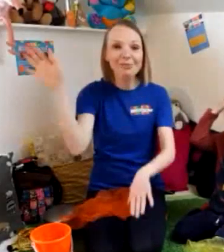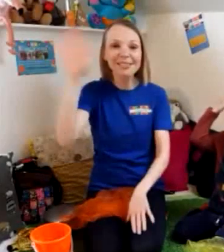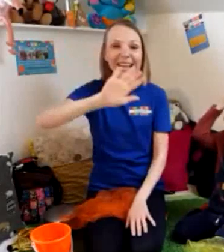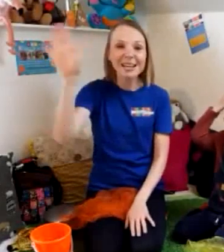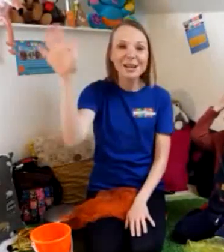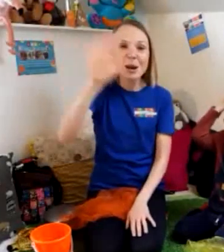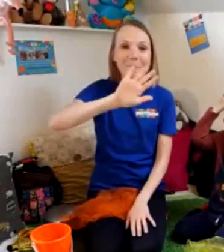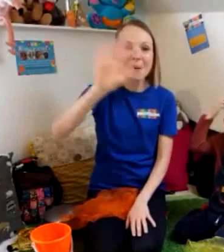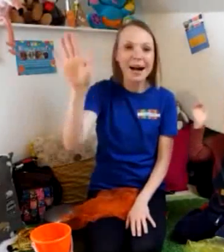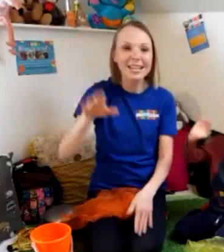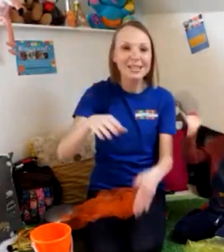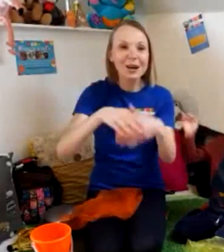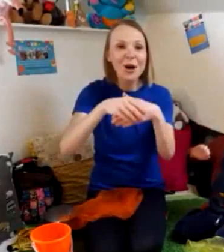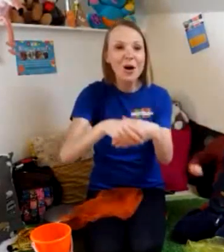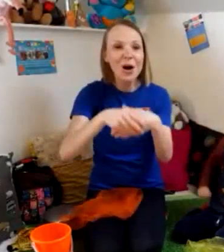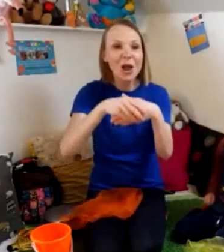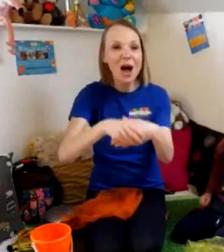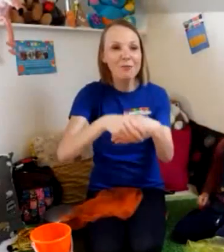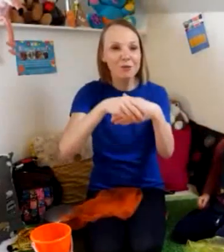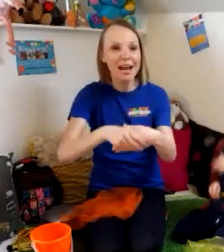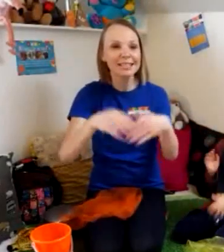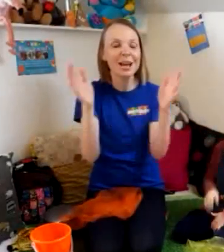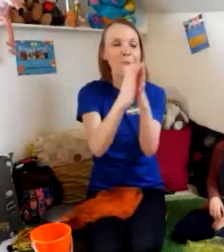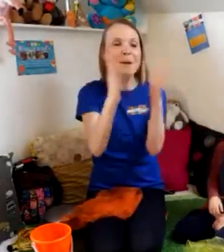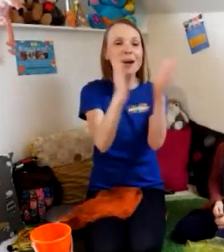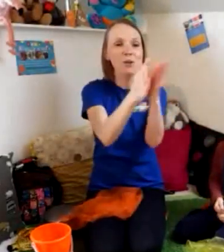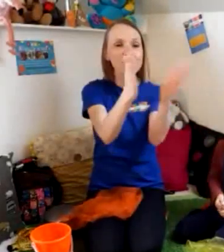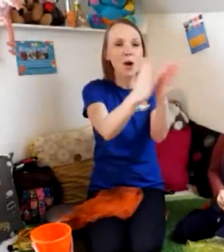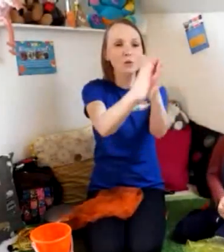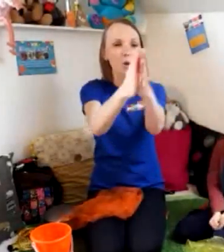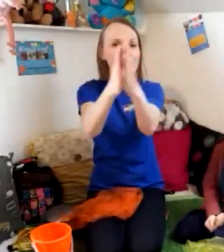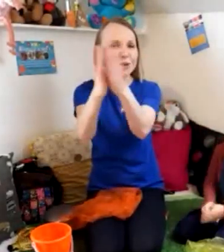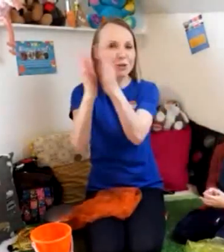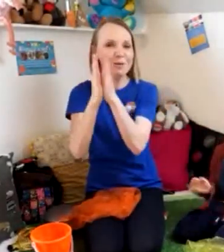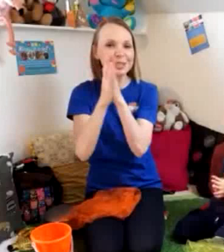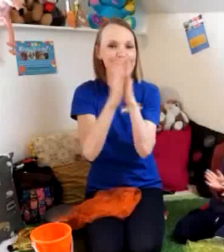say goodbye to all our friends. And a big round of applause for you all, because you've all been super little